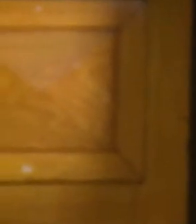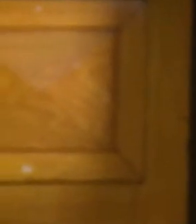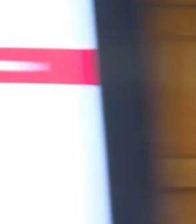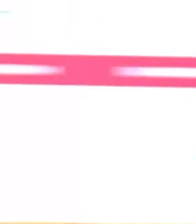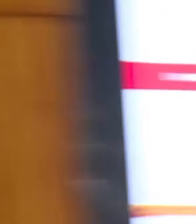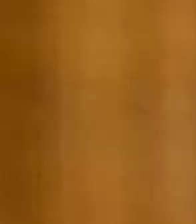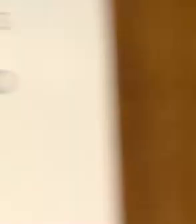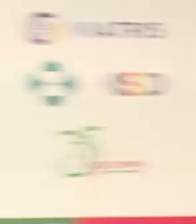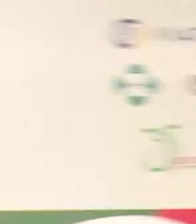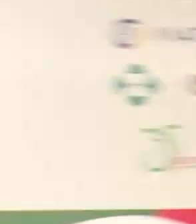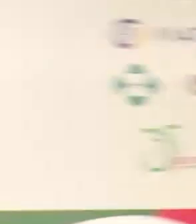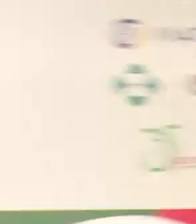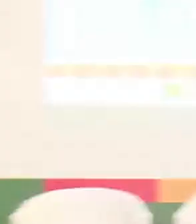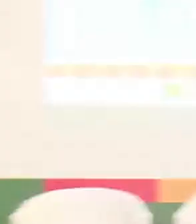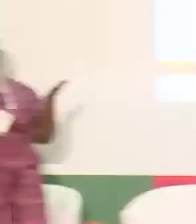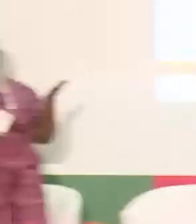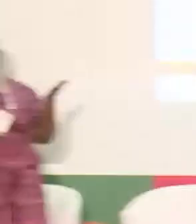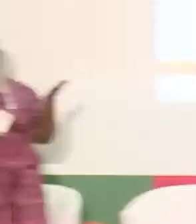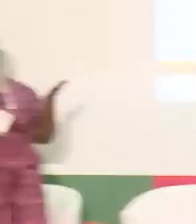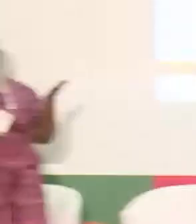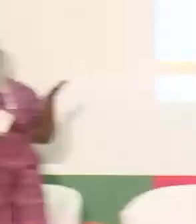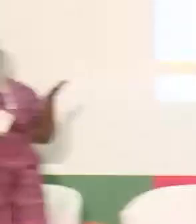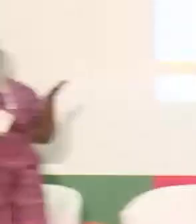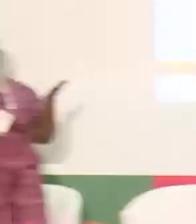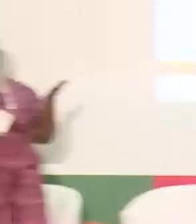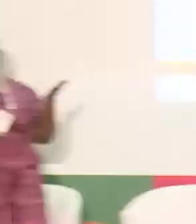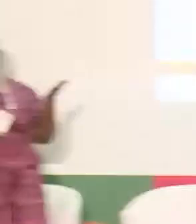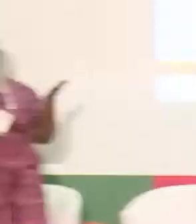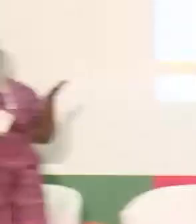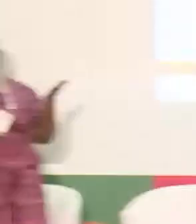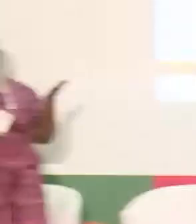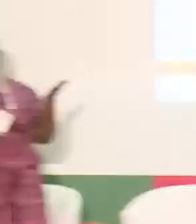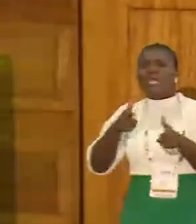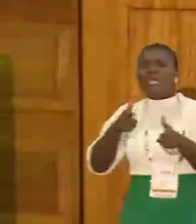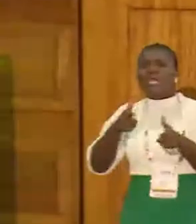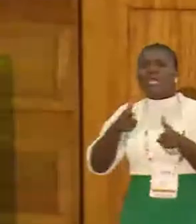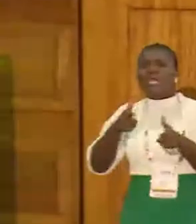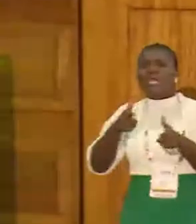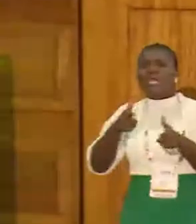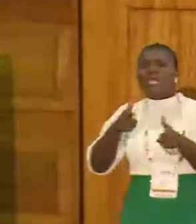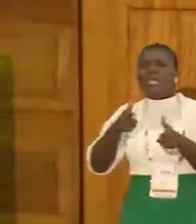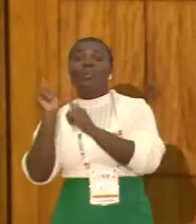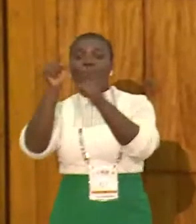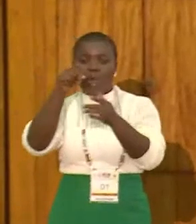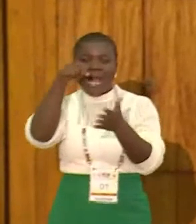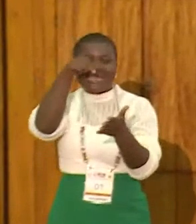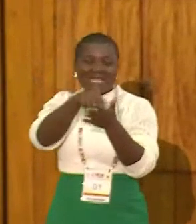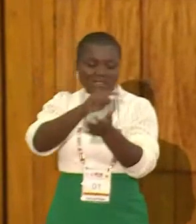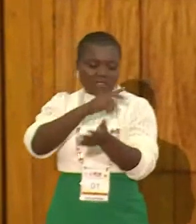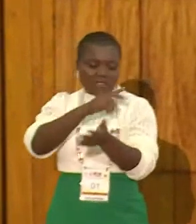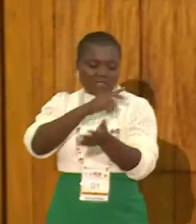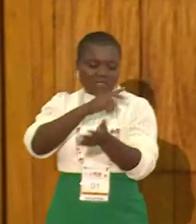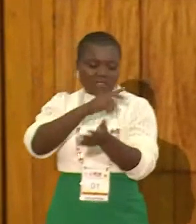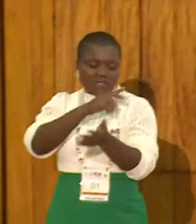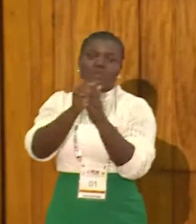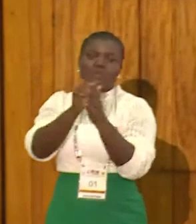a checklist for the people living with HIV. So, we let them know that, oh, we are actually sending you to these healthcare facilities for you to get services, but